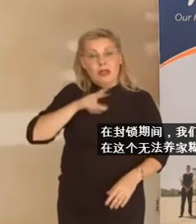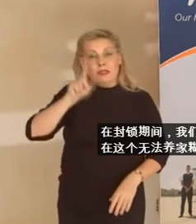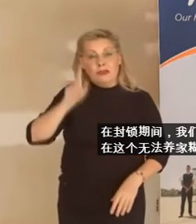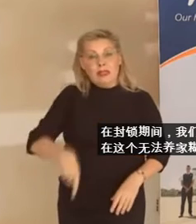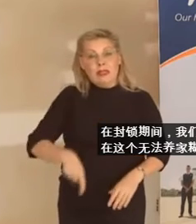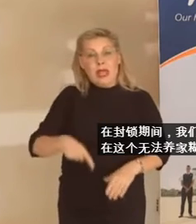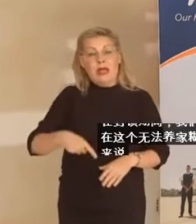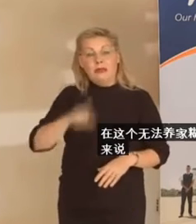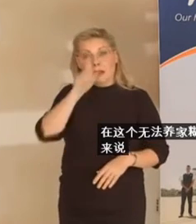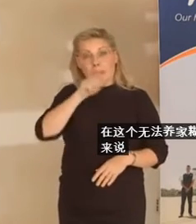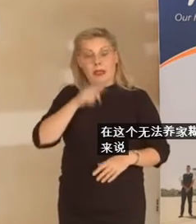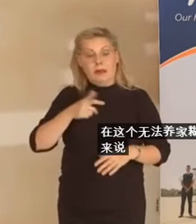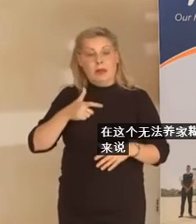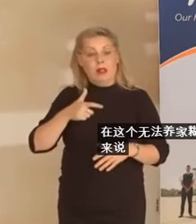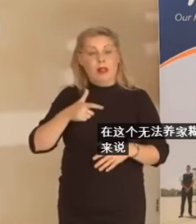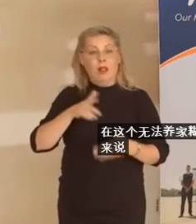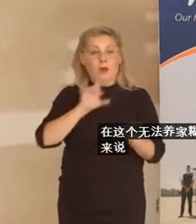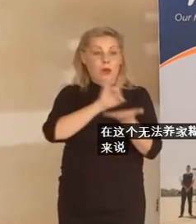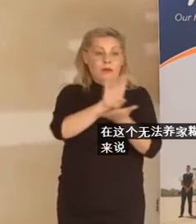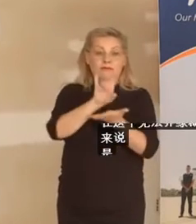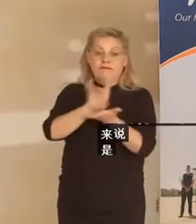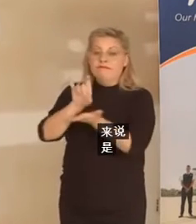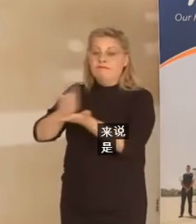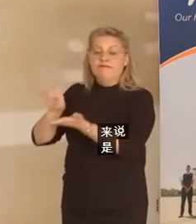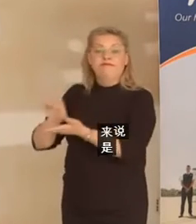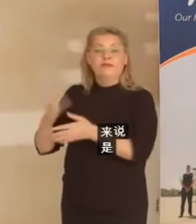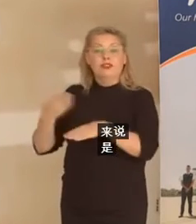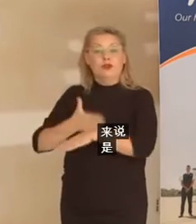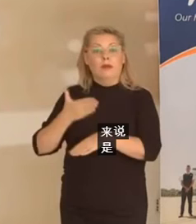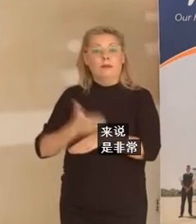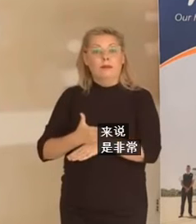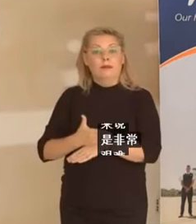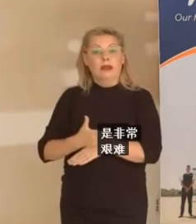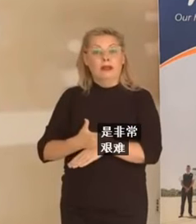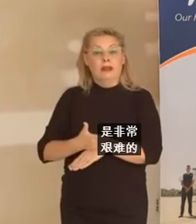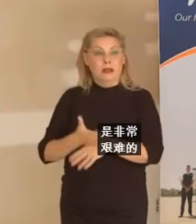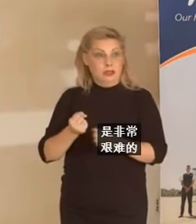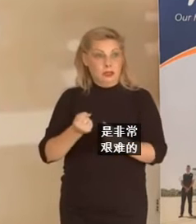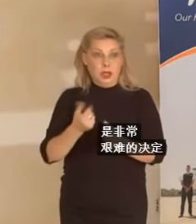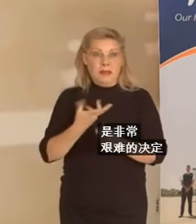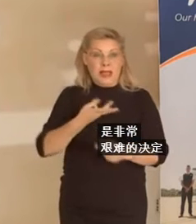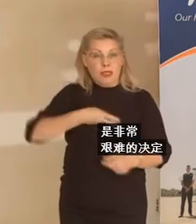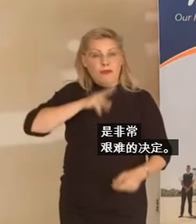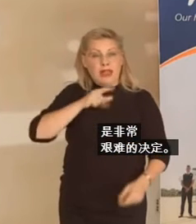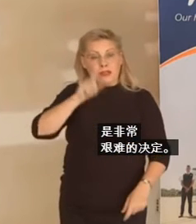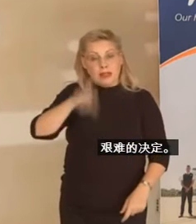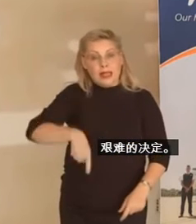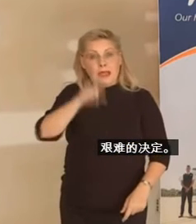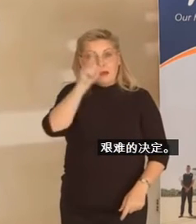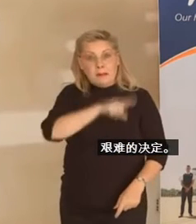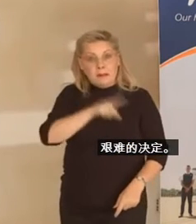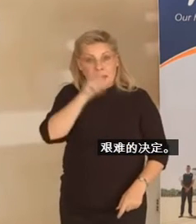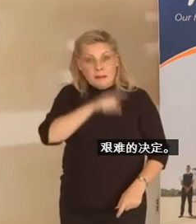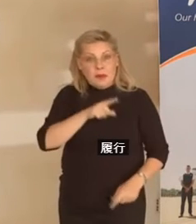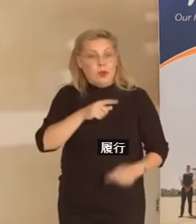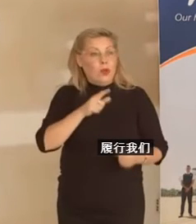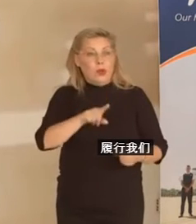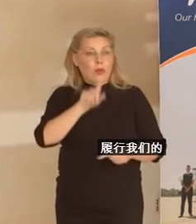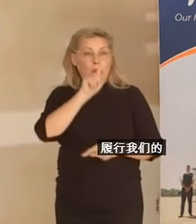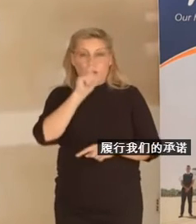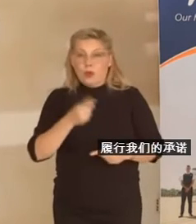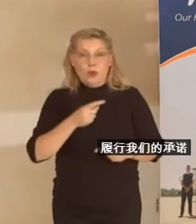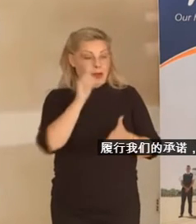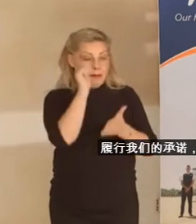state. That is people who cannot provide for their families, and they were very difficult decisions for this government to make.